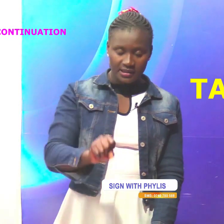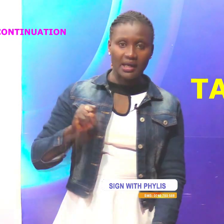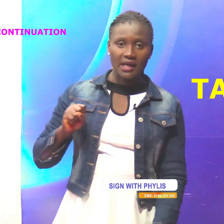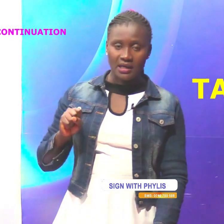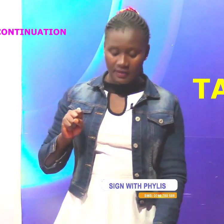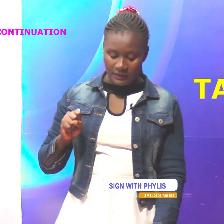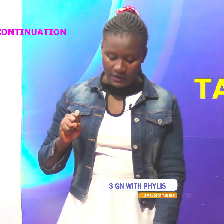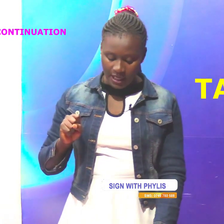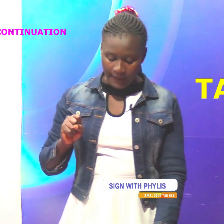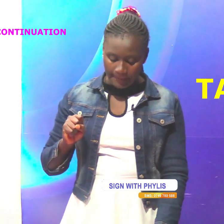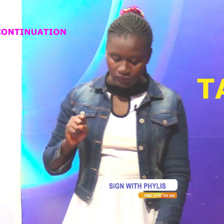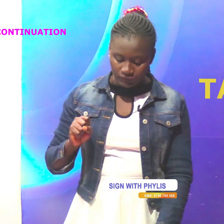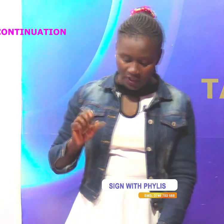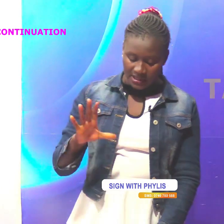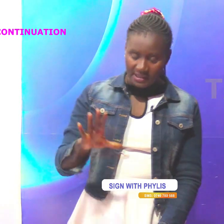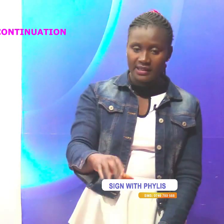Take. Okay. Take.